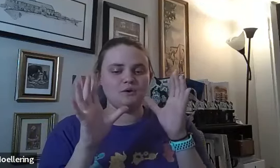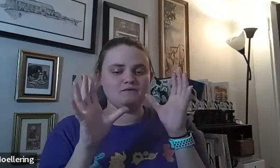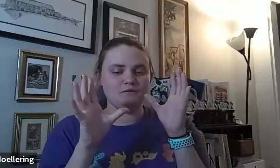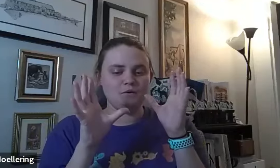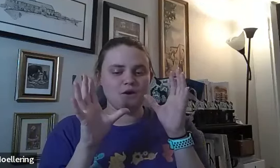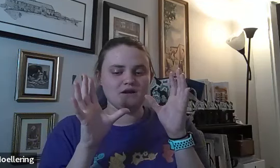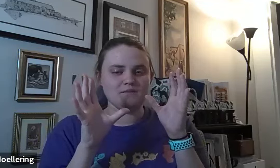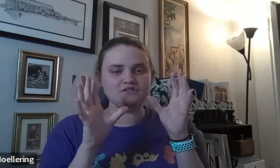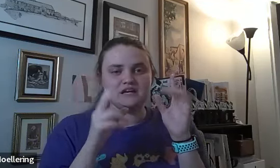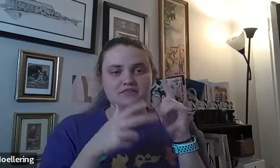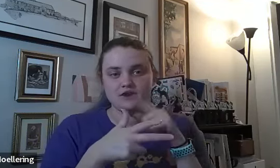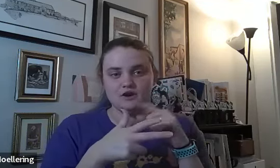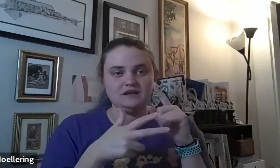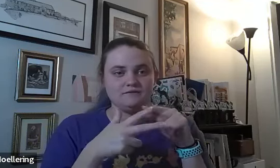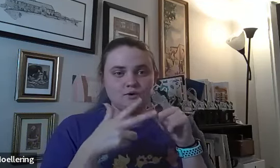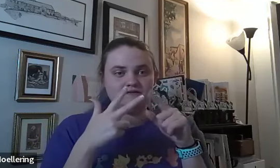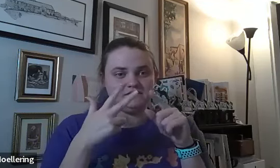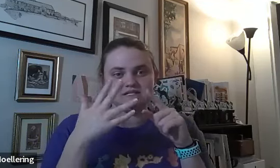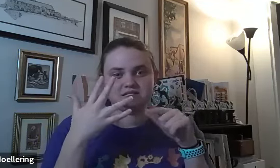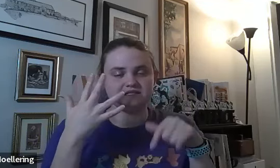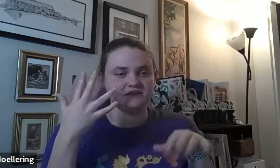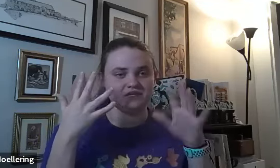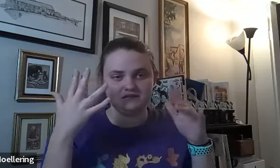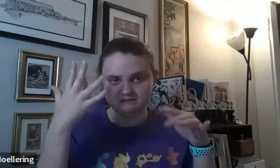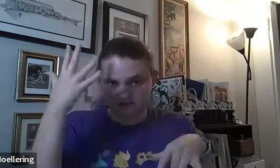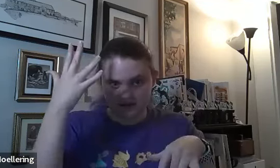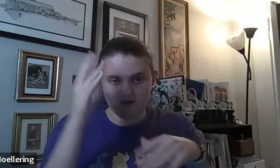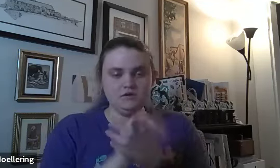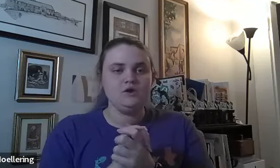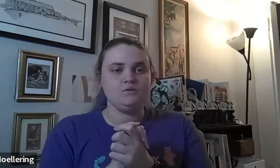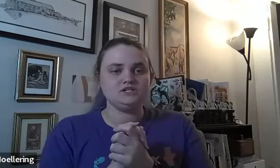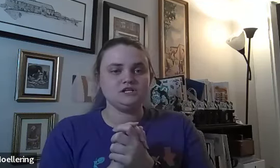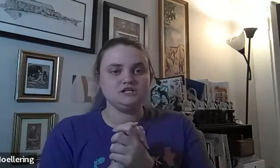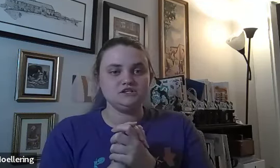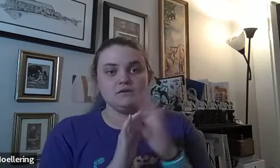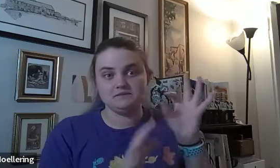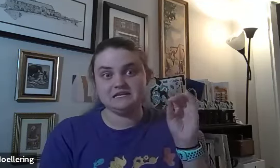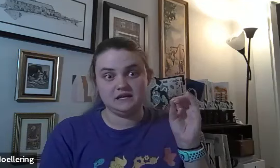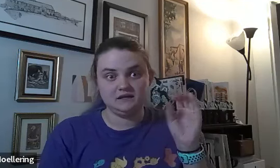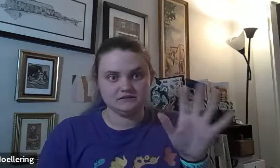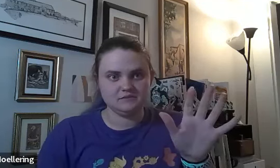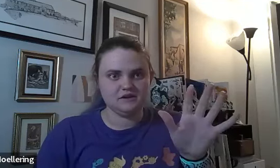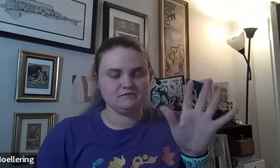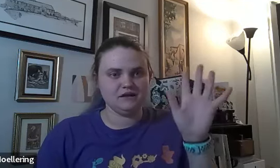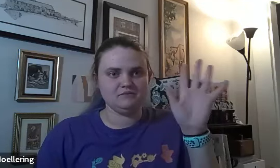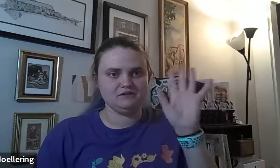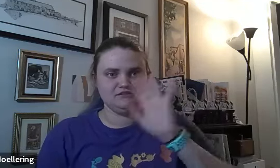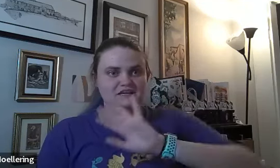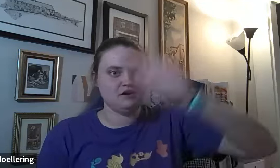So for numbers like 30, 40, 50, 60, 70, etc., what you're going to do all the way up to 90. I'll stop there. I didn't want you to think it's all the